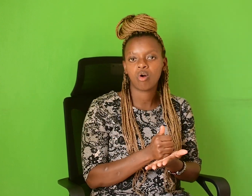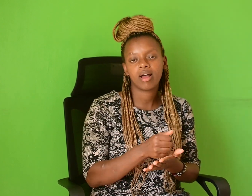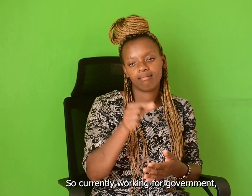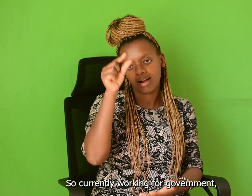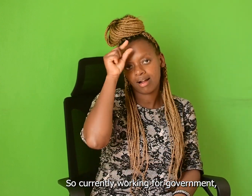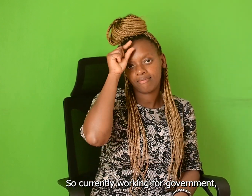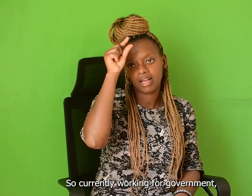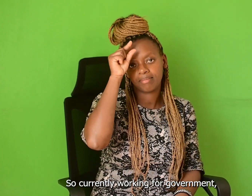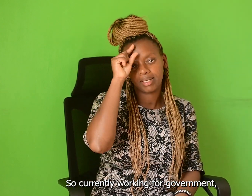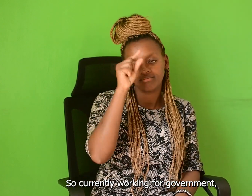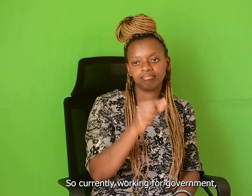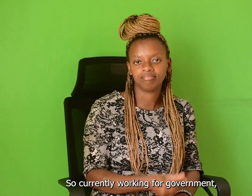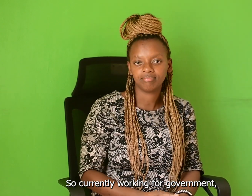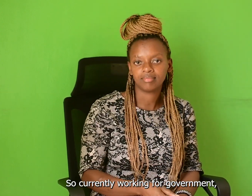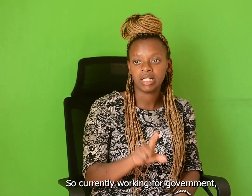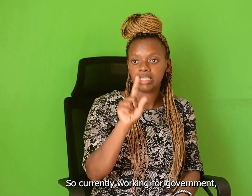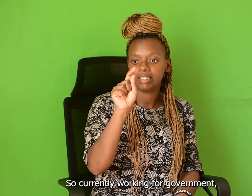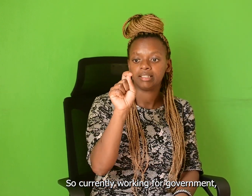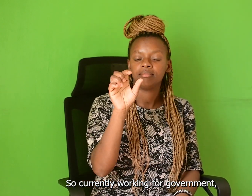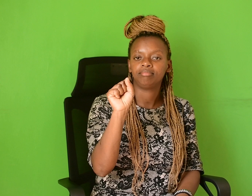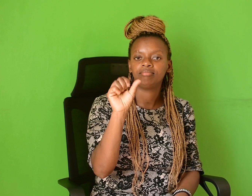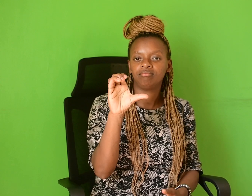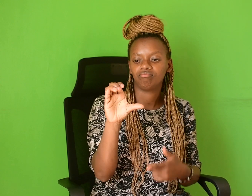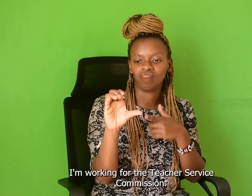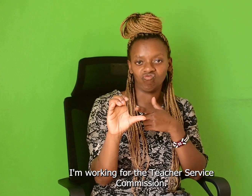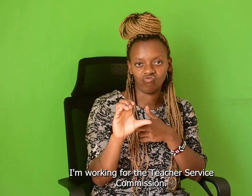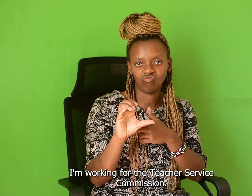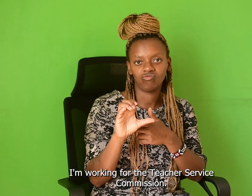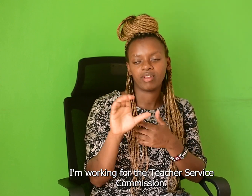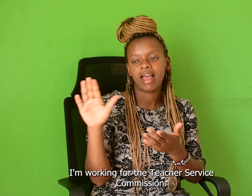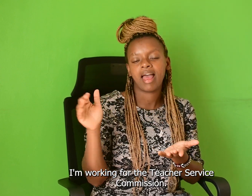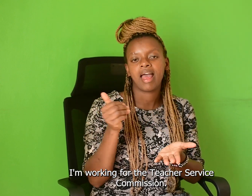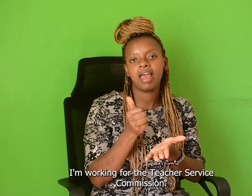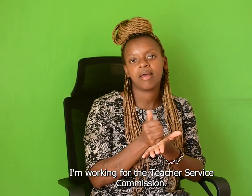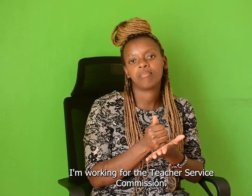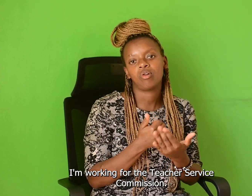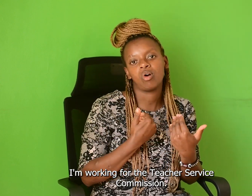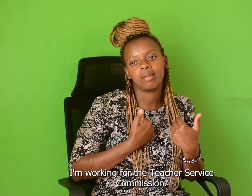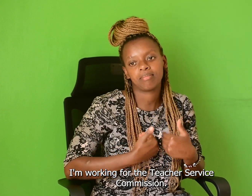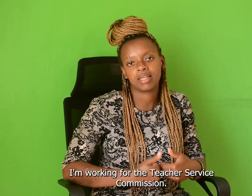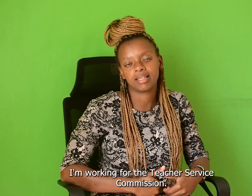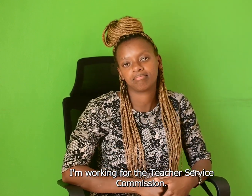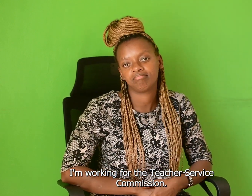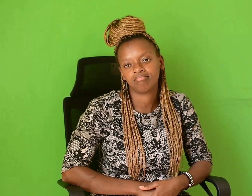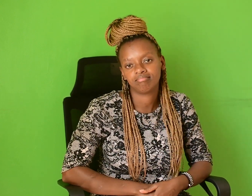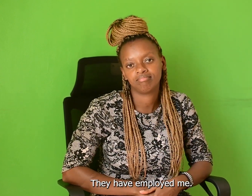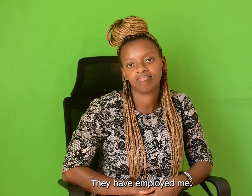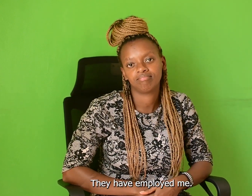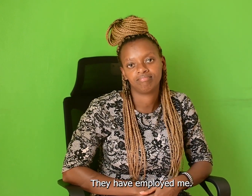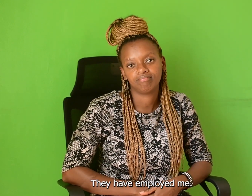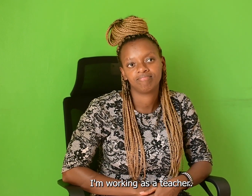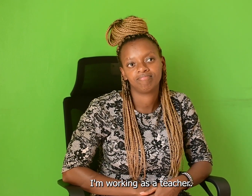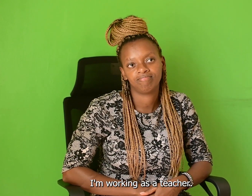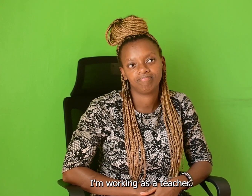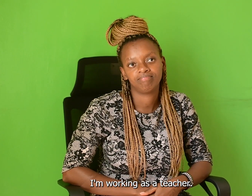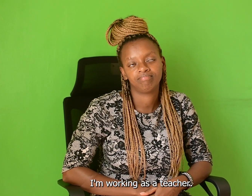So currently, I'm working for government. I'm working for the Teacher Service Commission. They have employed me. I'm working as a